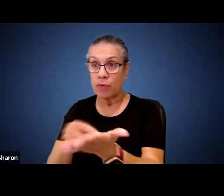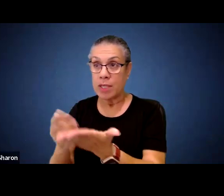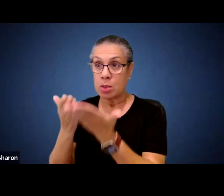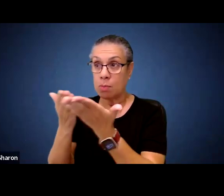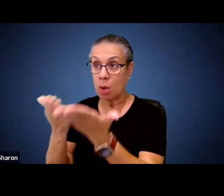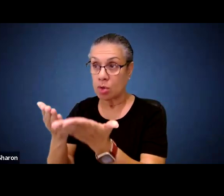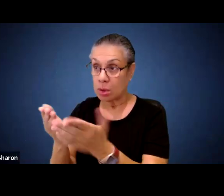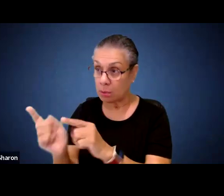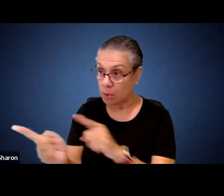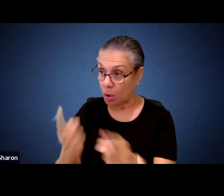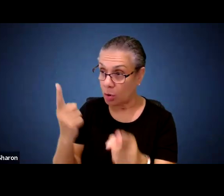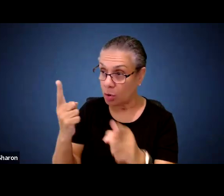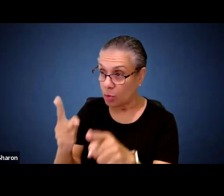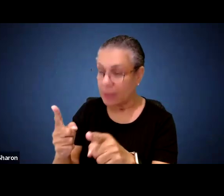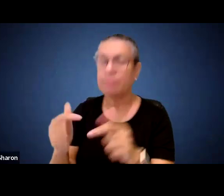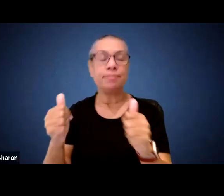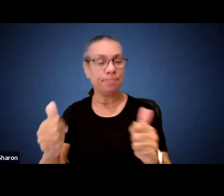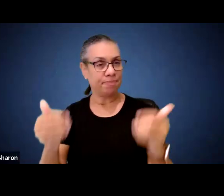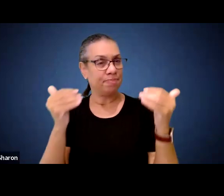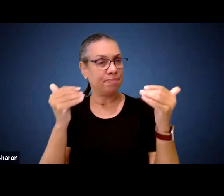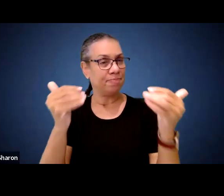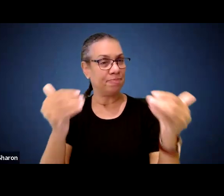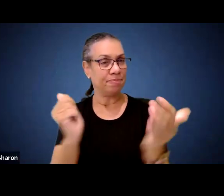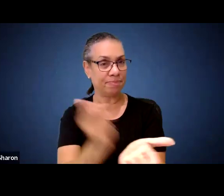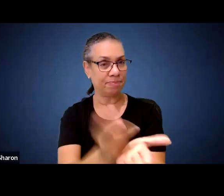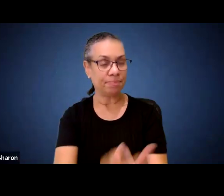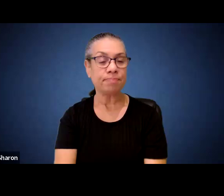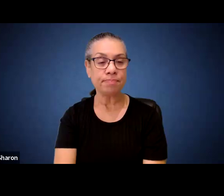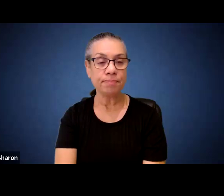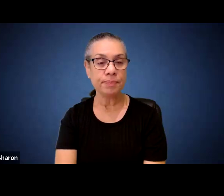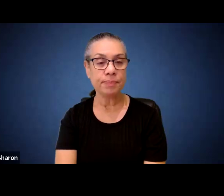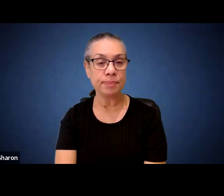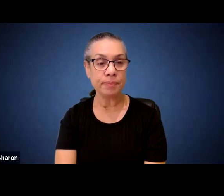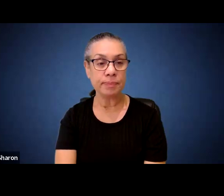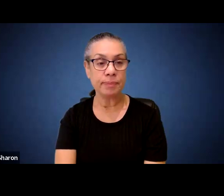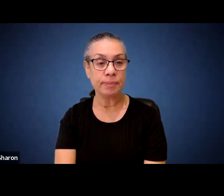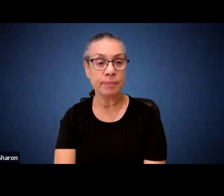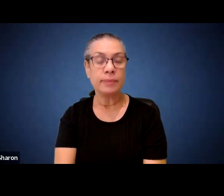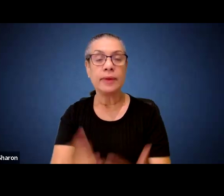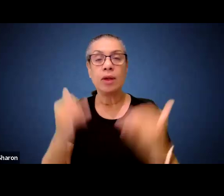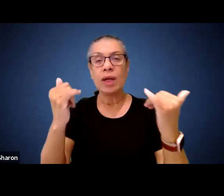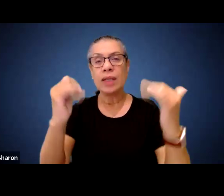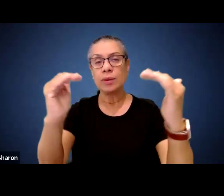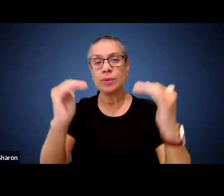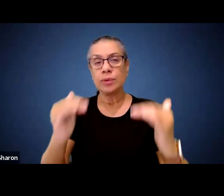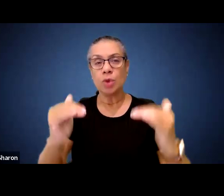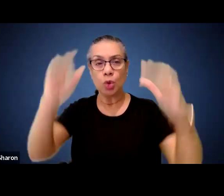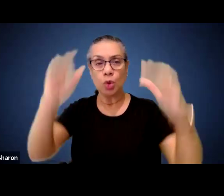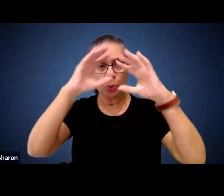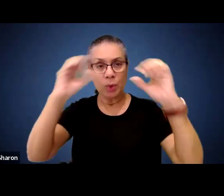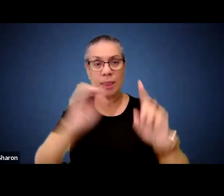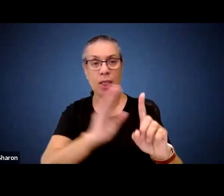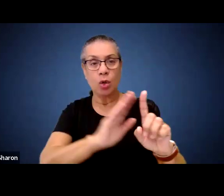unanimous consent? Hearing none, the minutes are approved. We'll now move on to the superintendent's